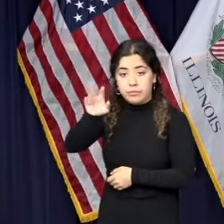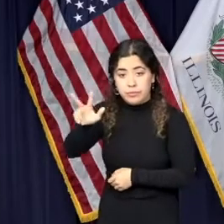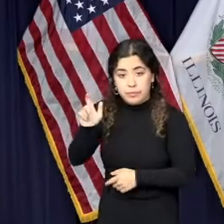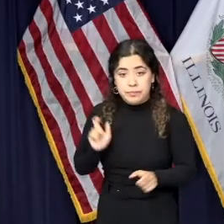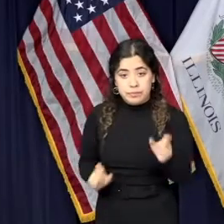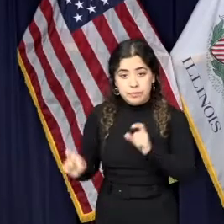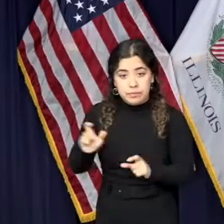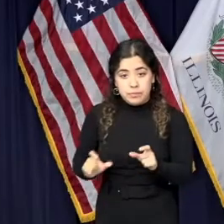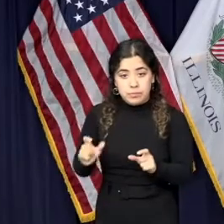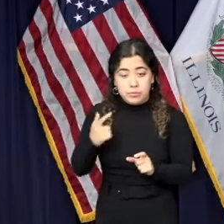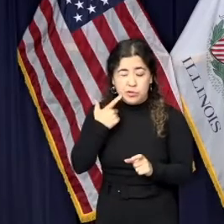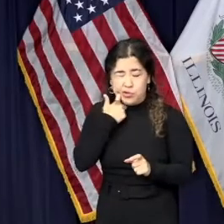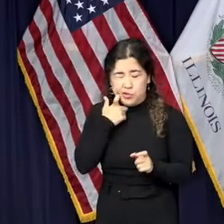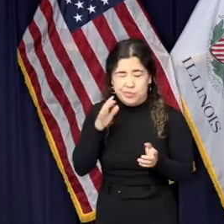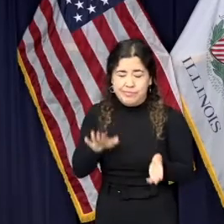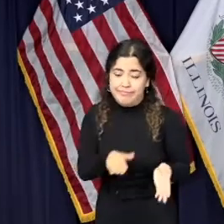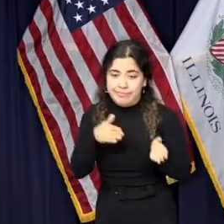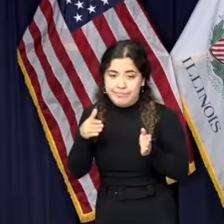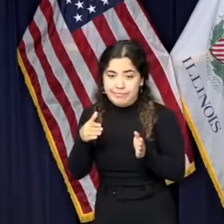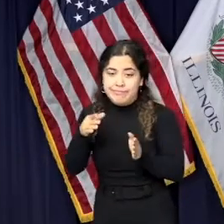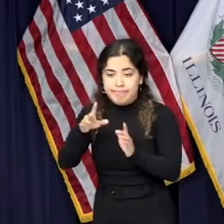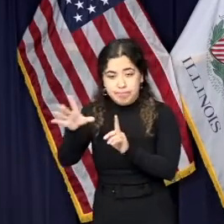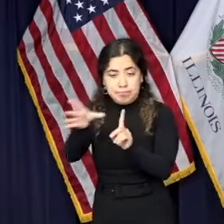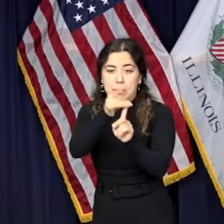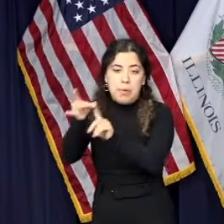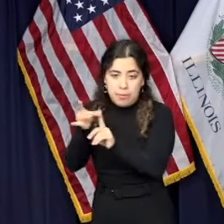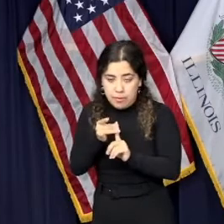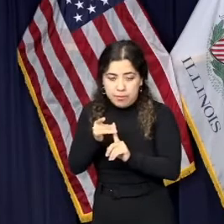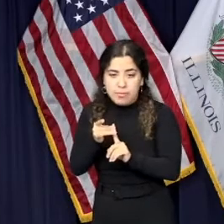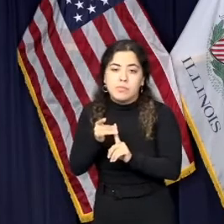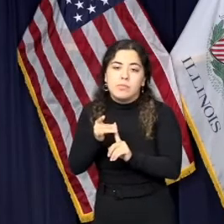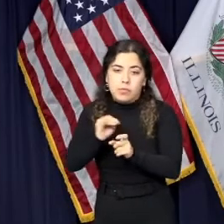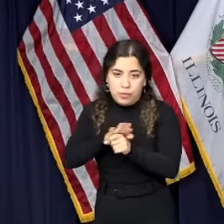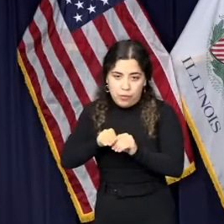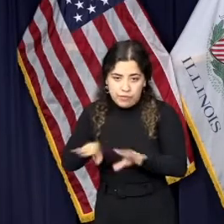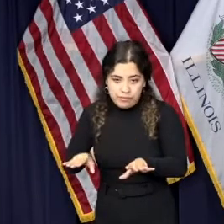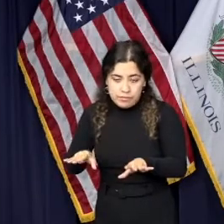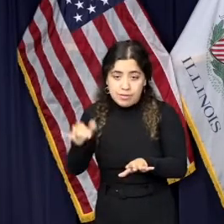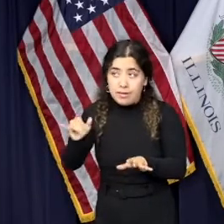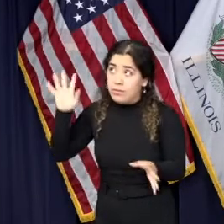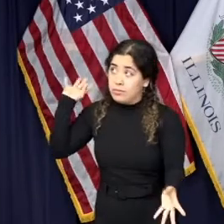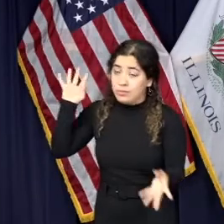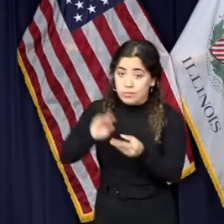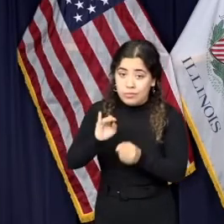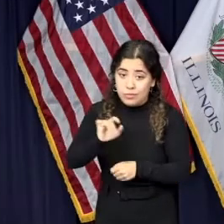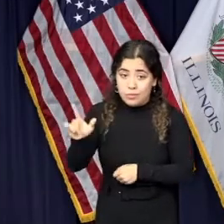1,393 people newly diagnosed with COVID-19, which brings our statewide total to